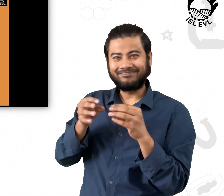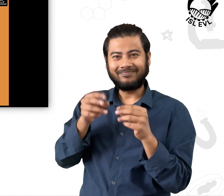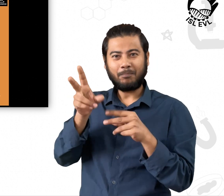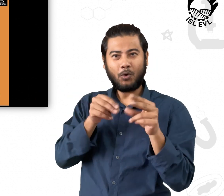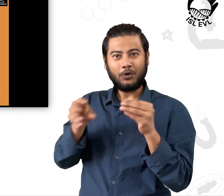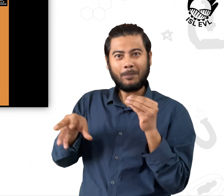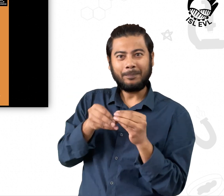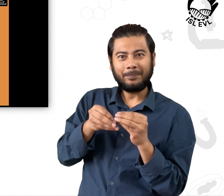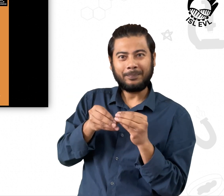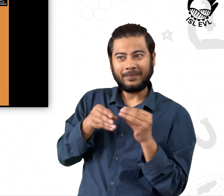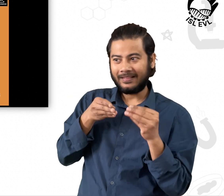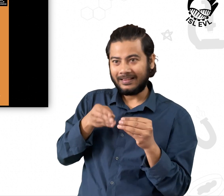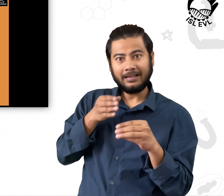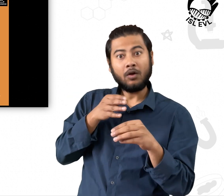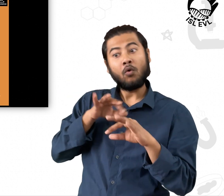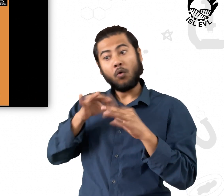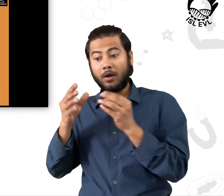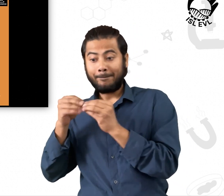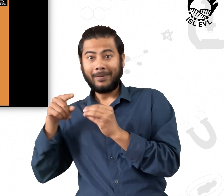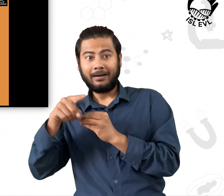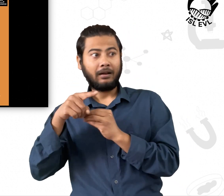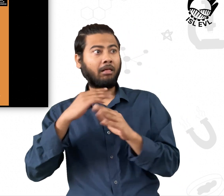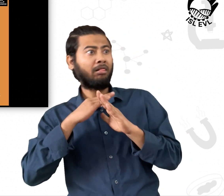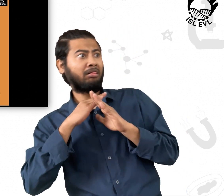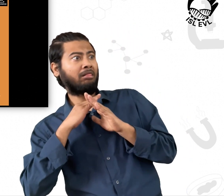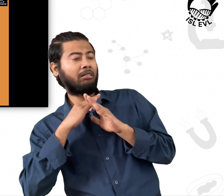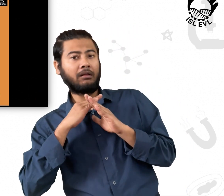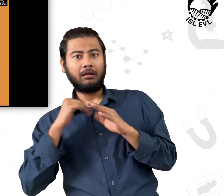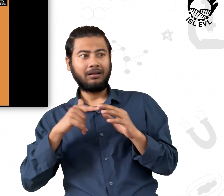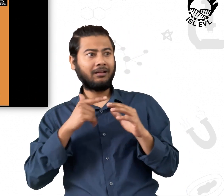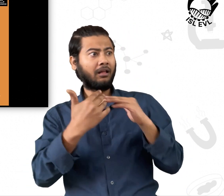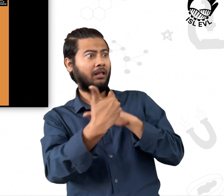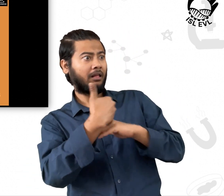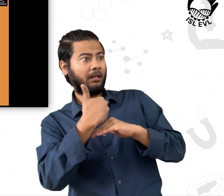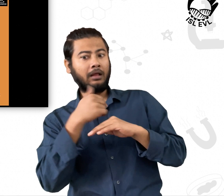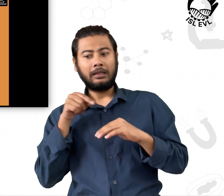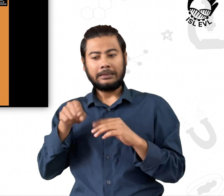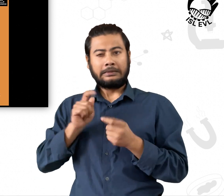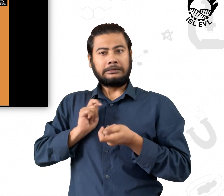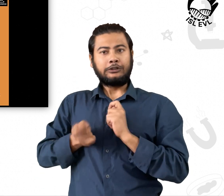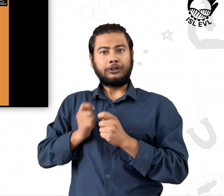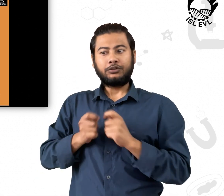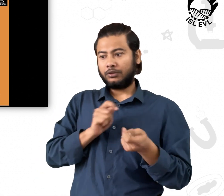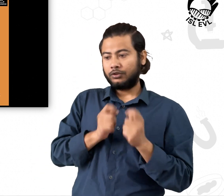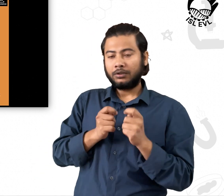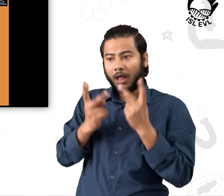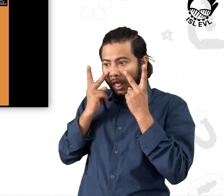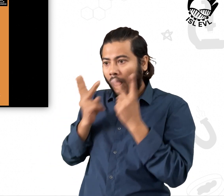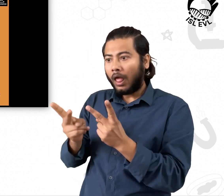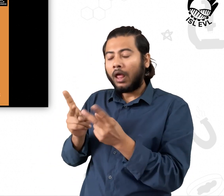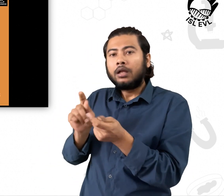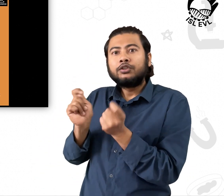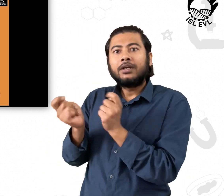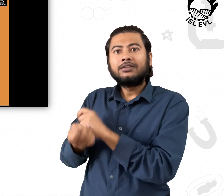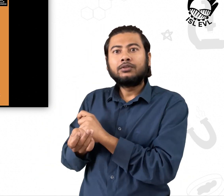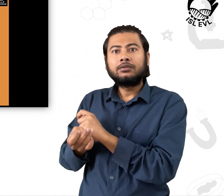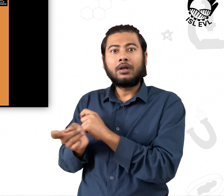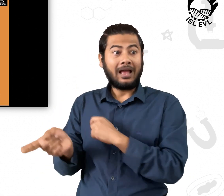with other bacteria, either harmful or helping, and all the previous ancestors as your frozen fossils. So you understand the change